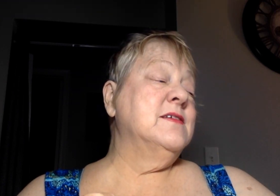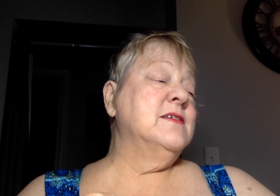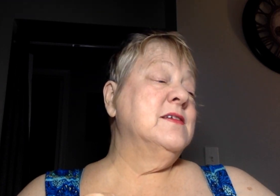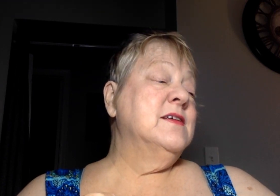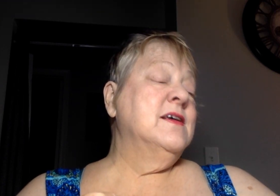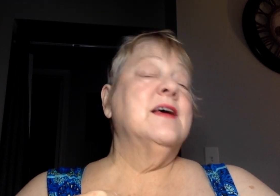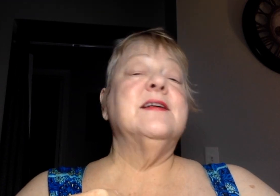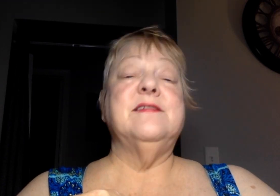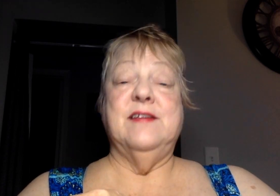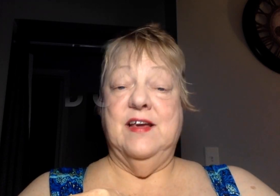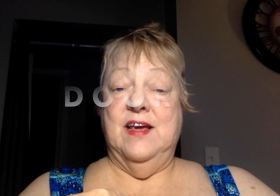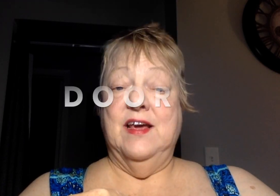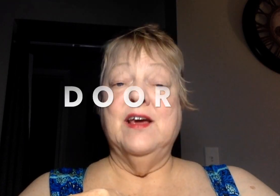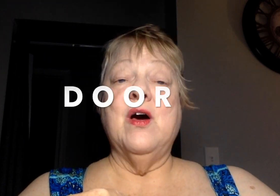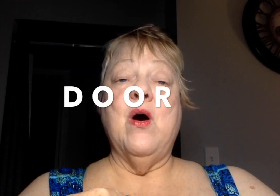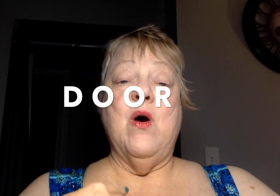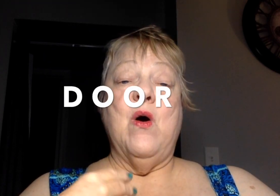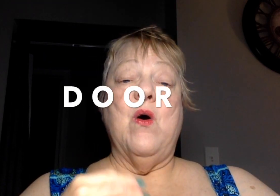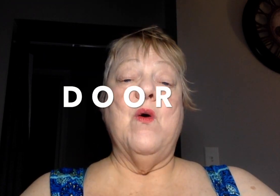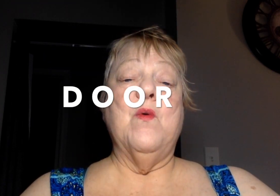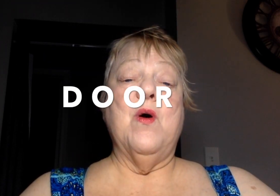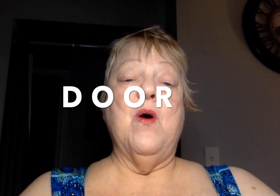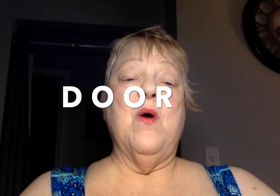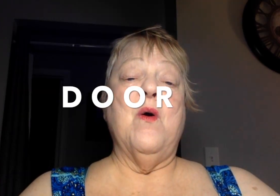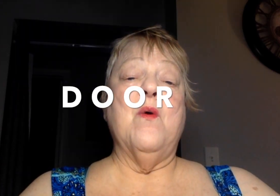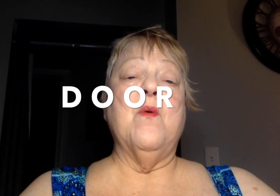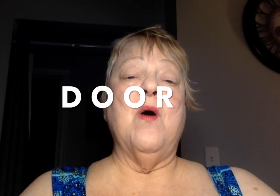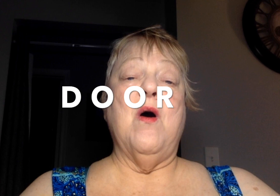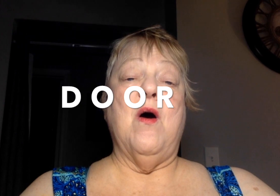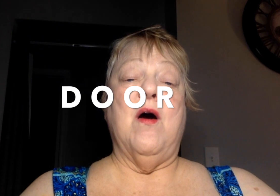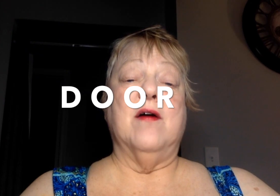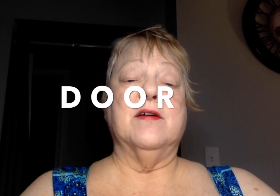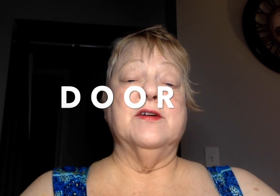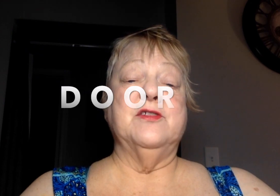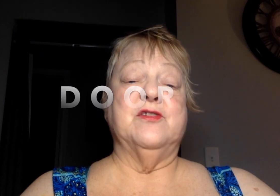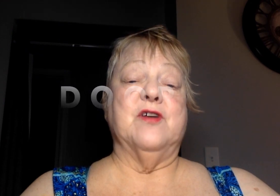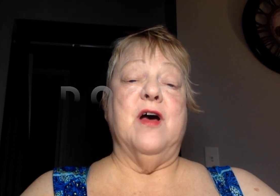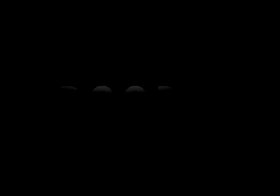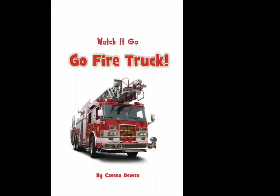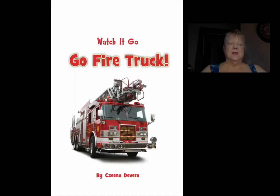D-O-O-R. Good job.